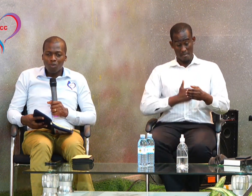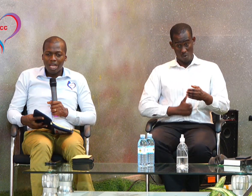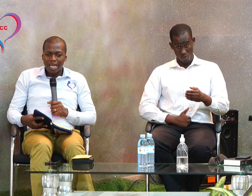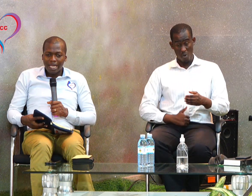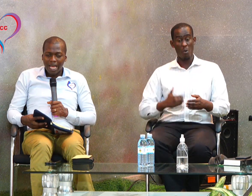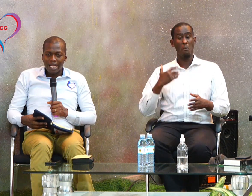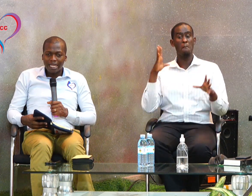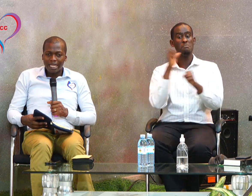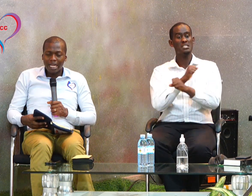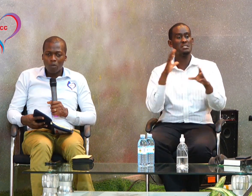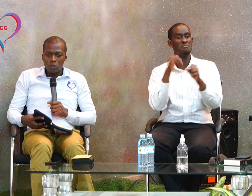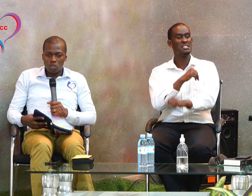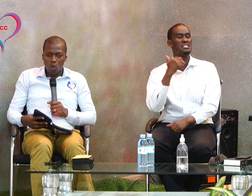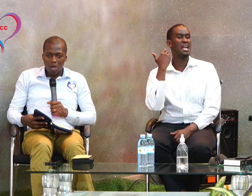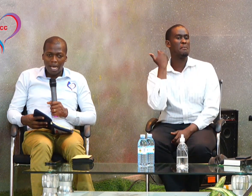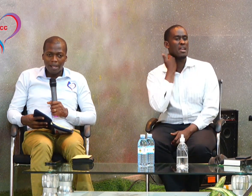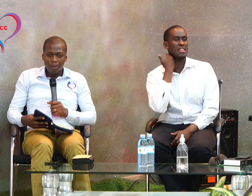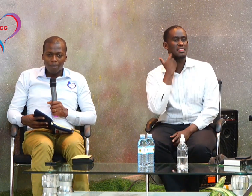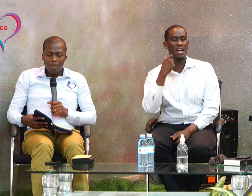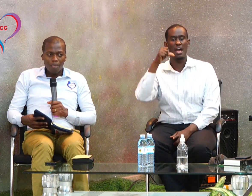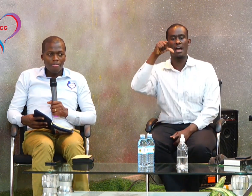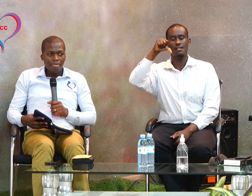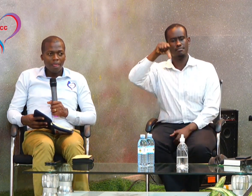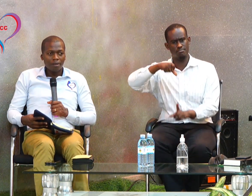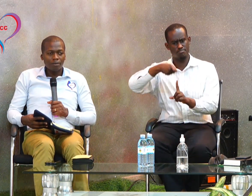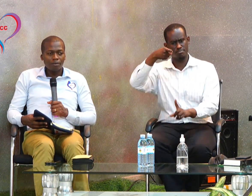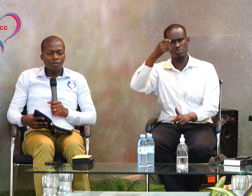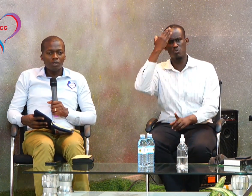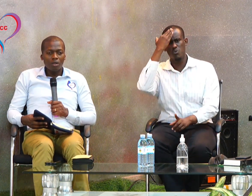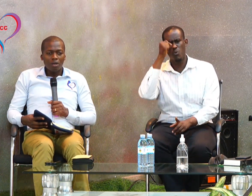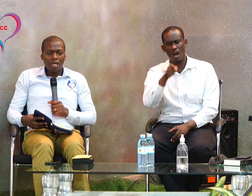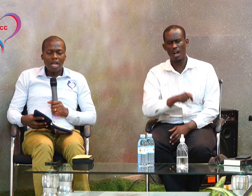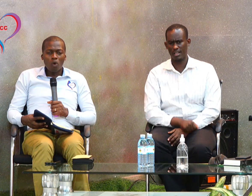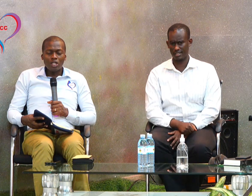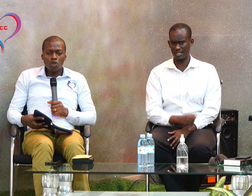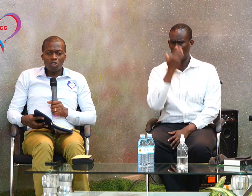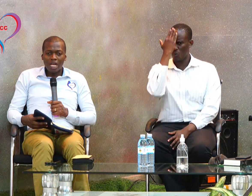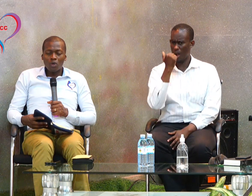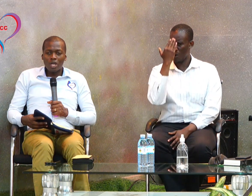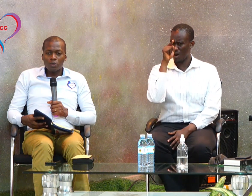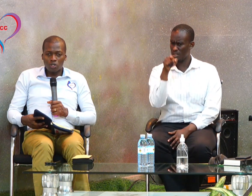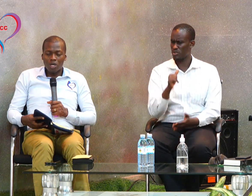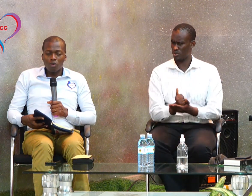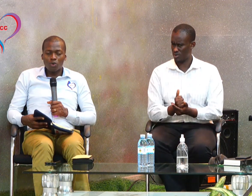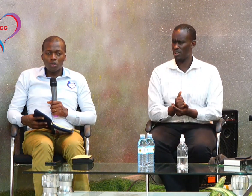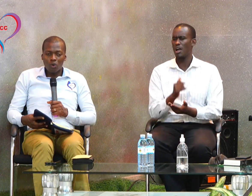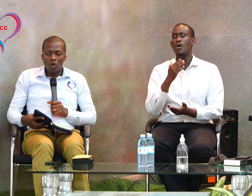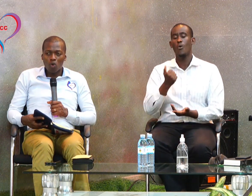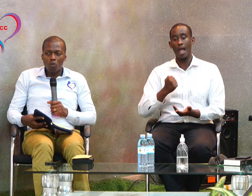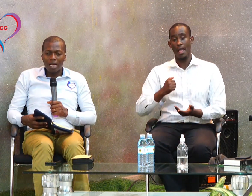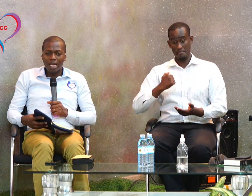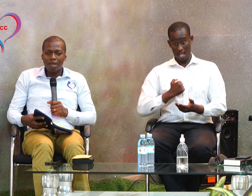mwezi mwenda nga tagenda mu nsonga? Why did that woman carry you 9 months? Era lwaki omukyala oyo yakusitula mu lubuto